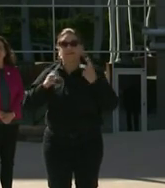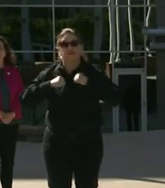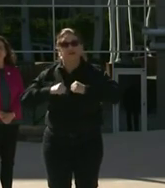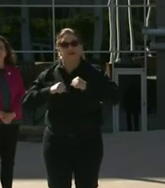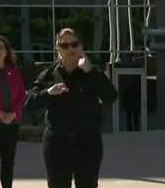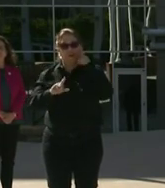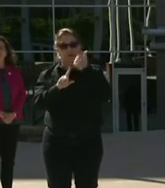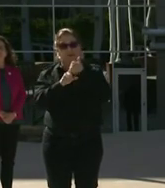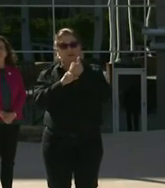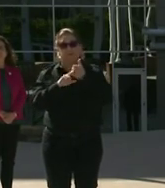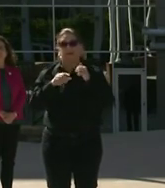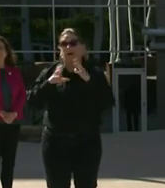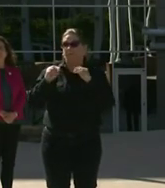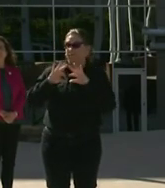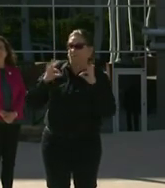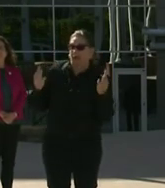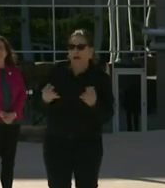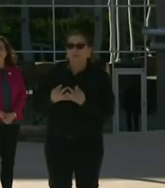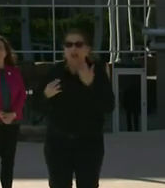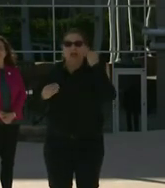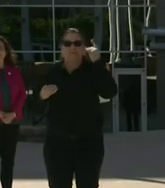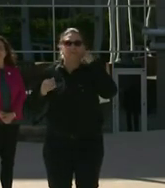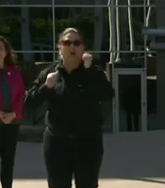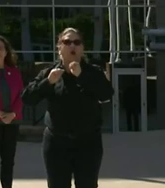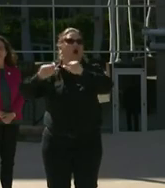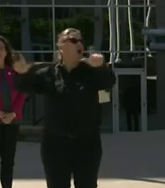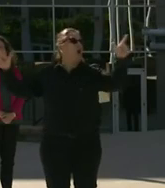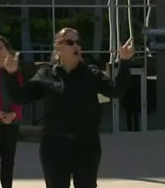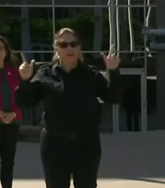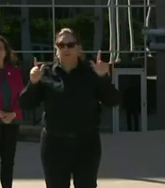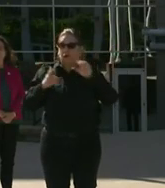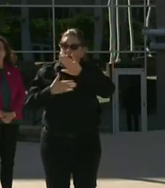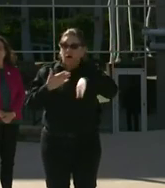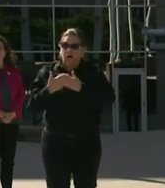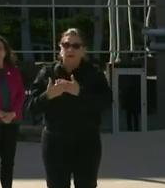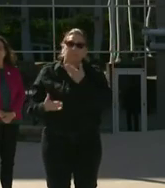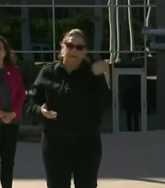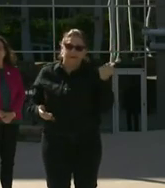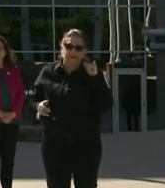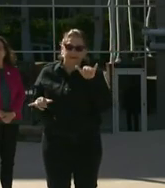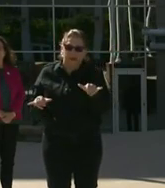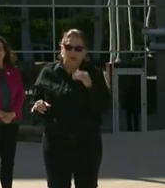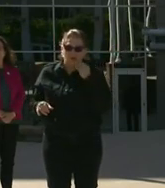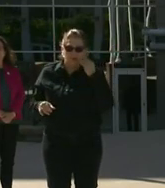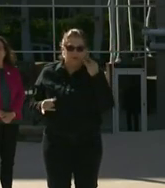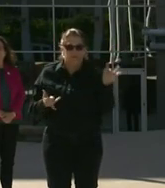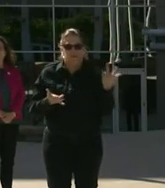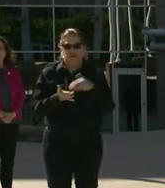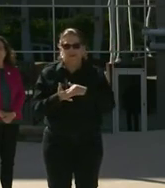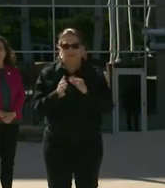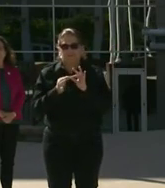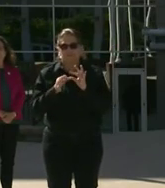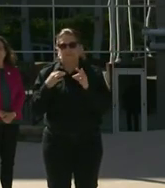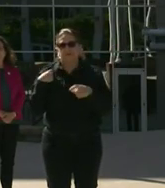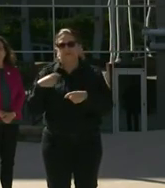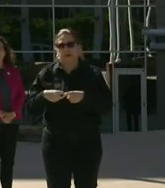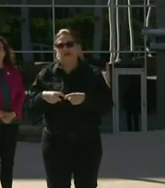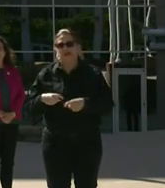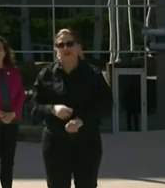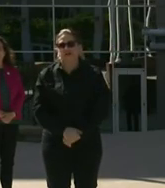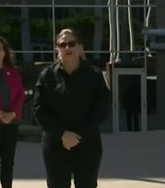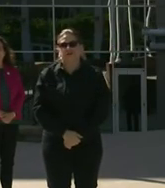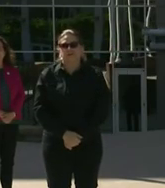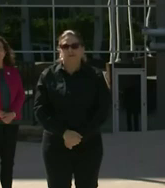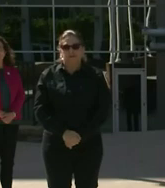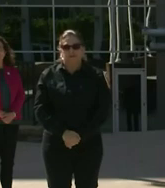community is for everyone to stay home. Si usted se siente enfermo, tal como lo acaba de decir la alcaldesa Muriel Bowser,